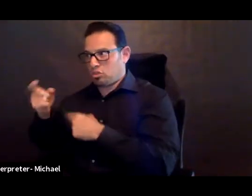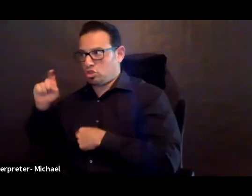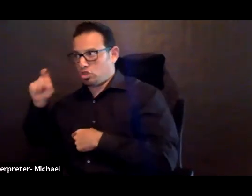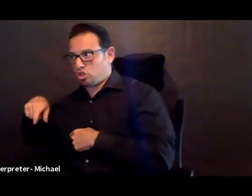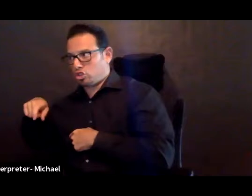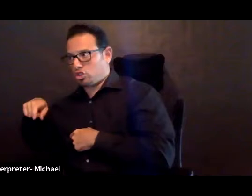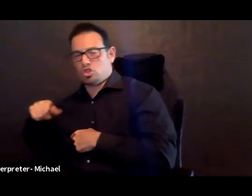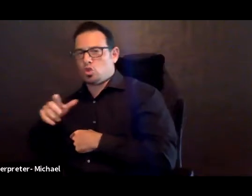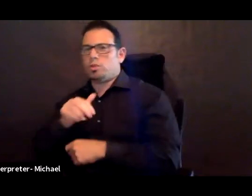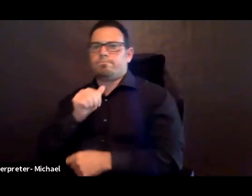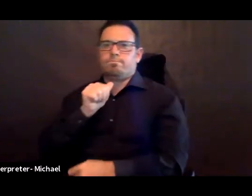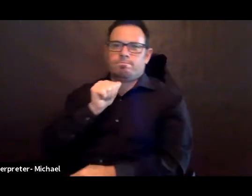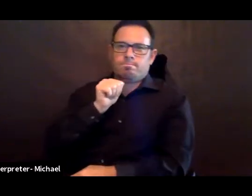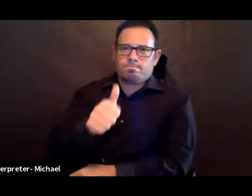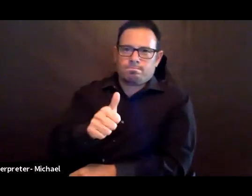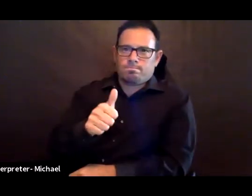the